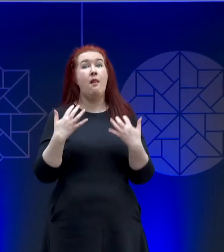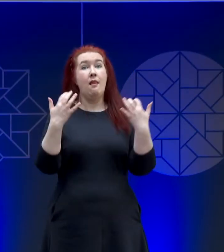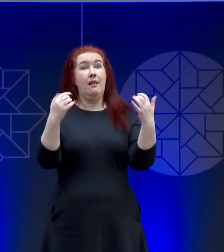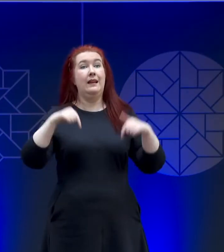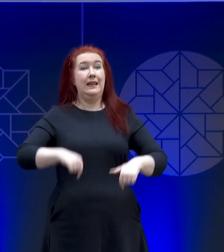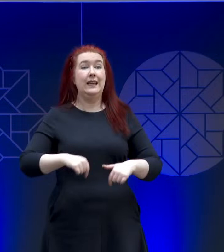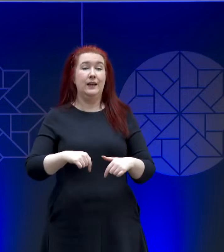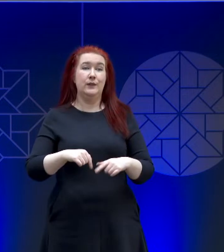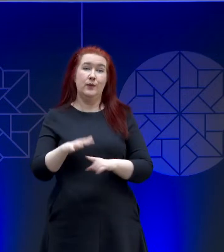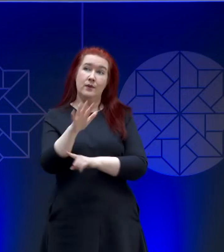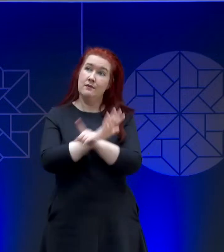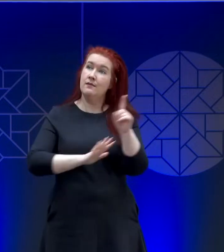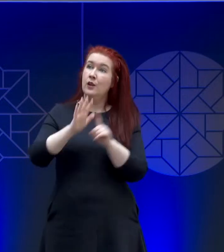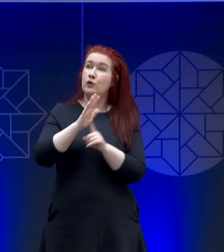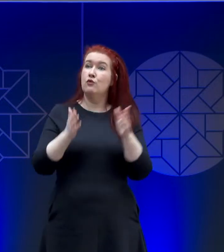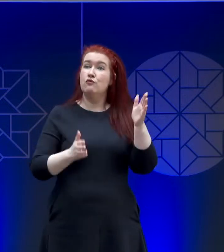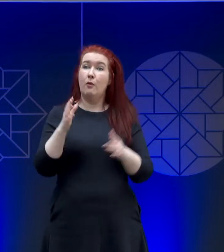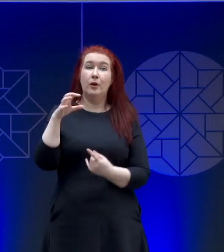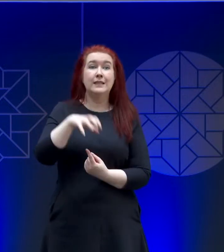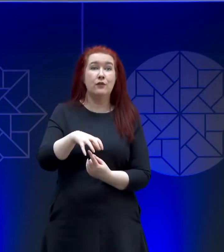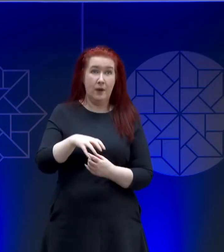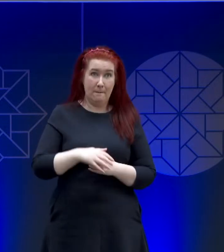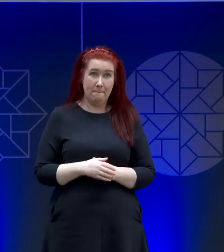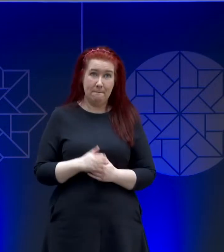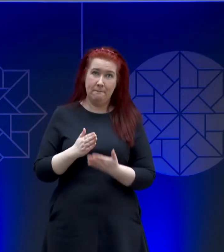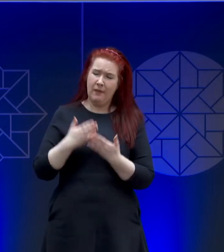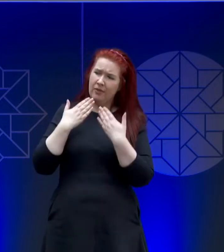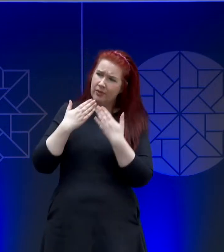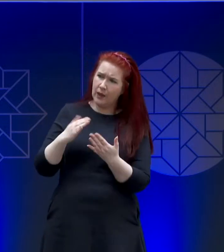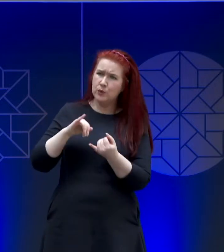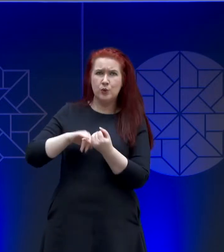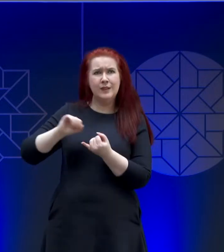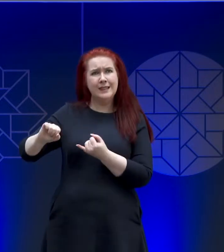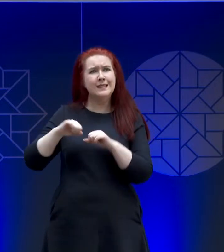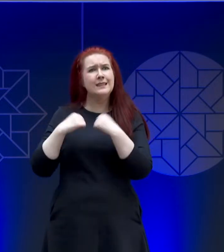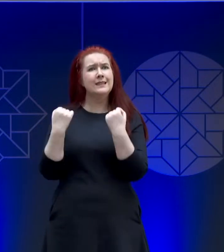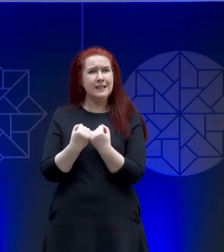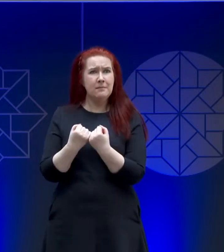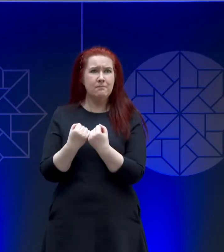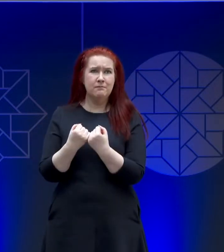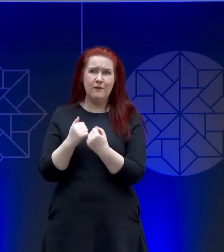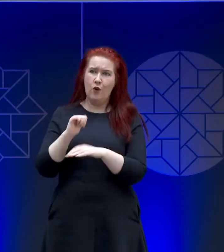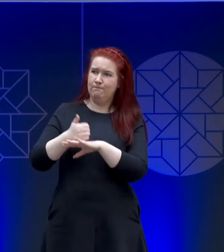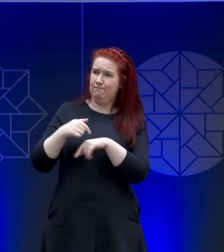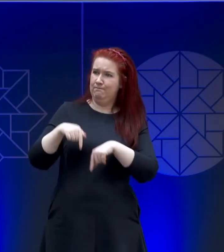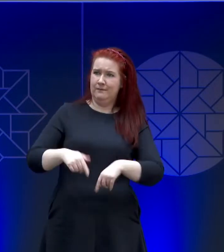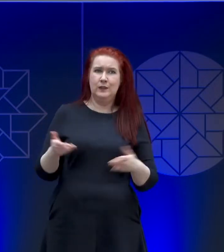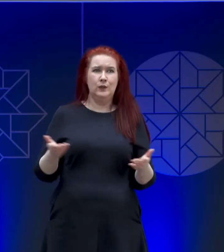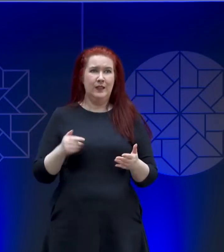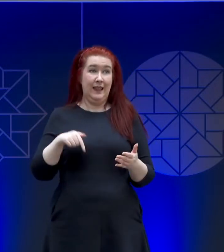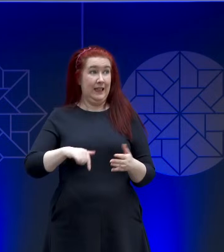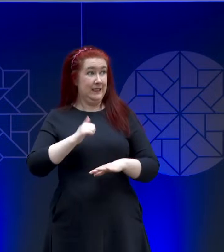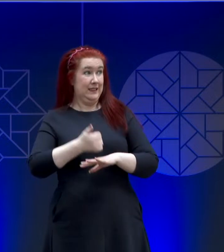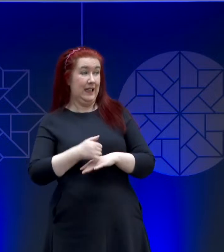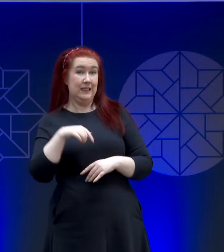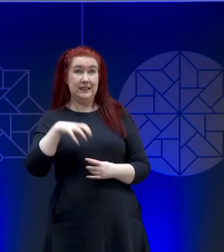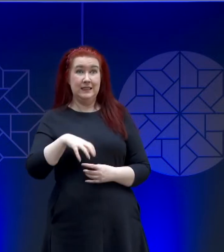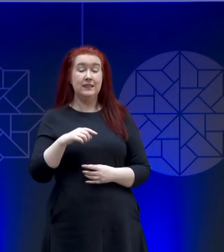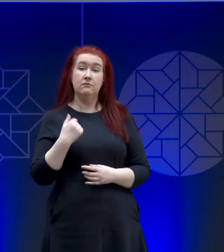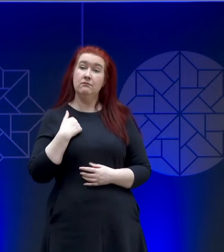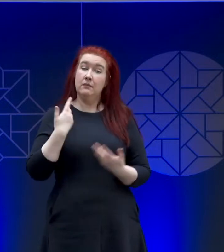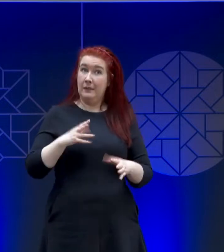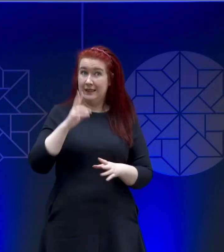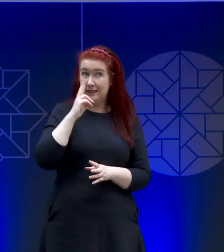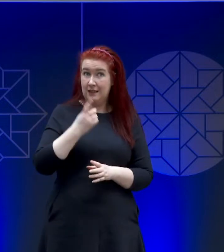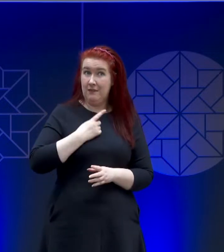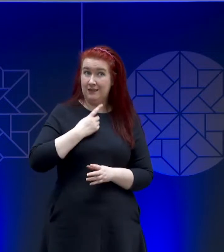the National Robotarium, and thank Stuart and his team for hosting us today at a site which I've been able to see